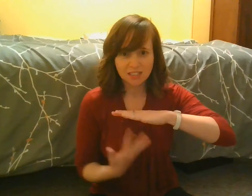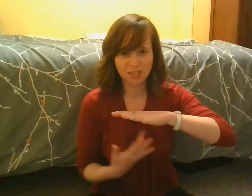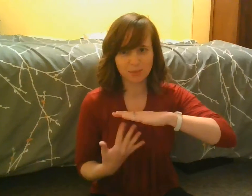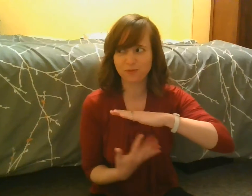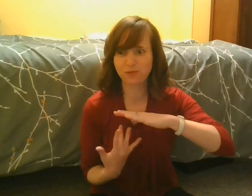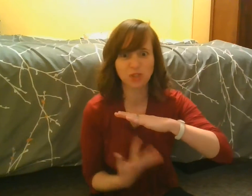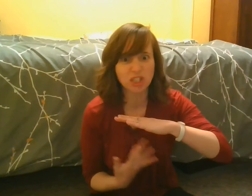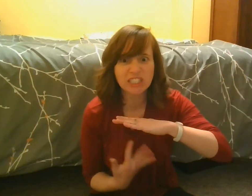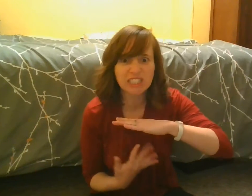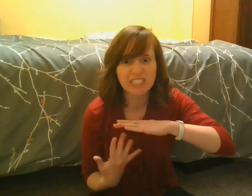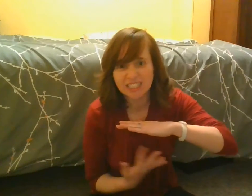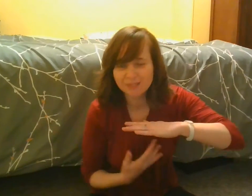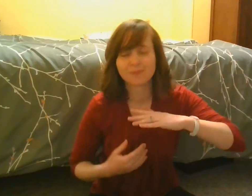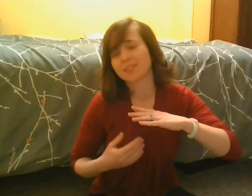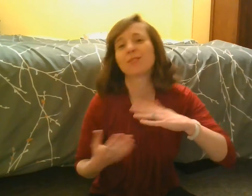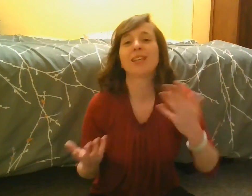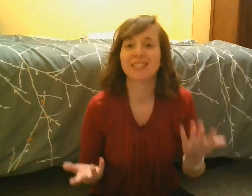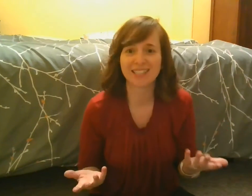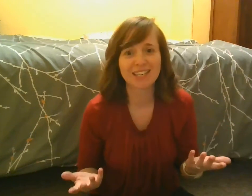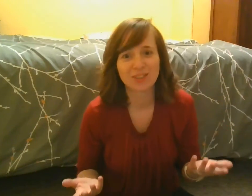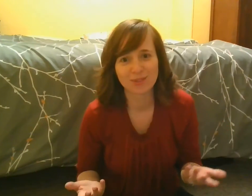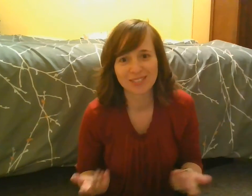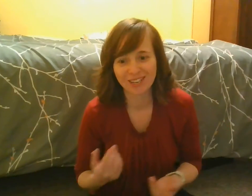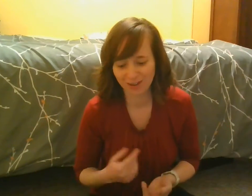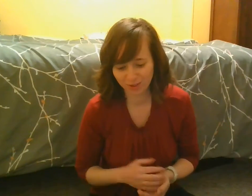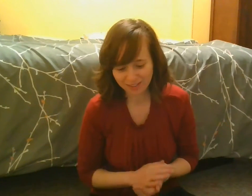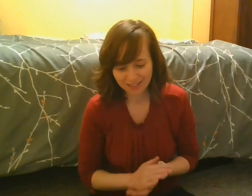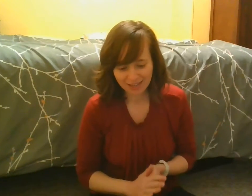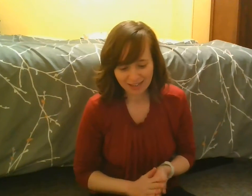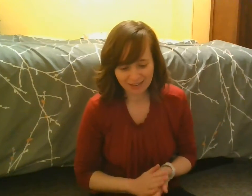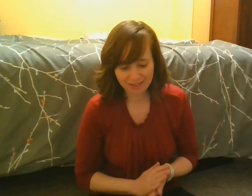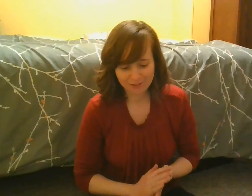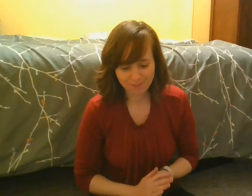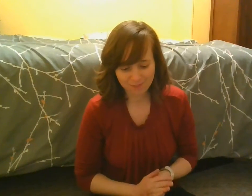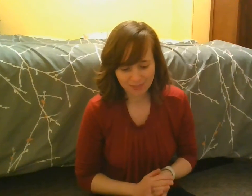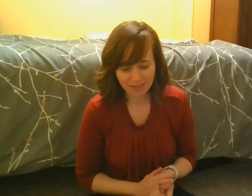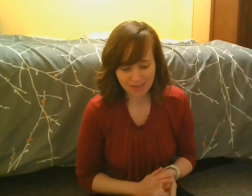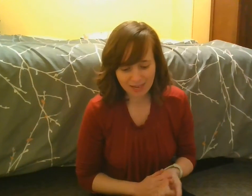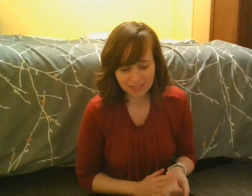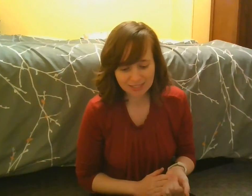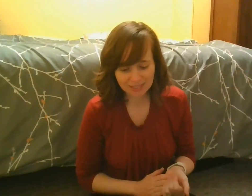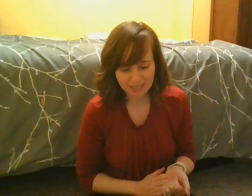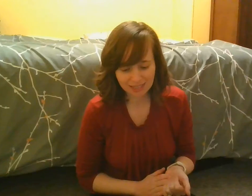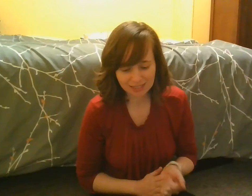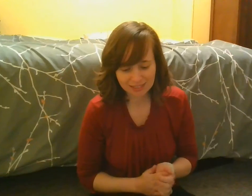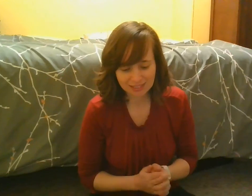I'm infuriated. So that's how you would sign that one. Next is